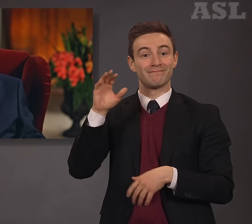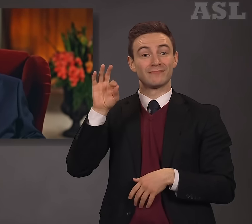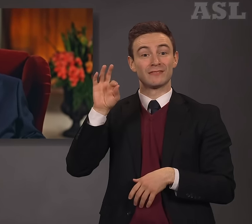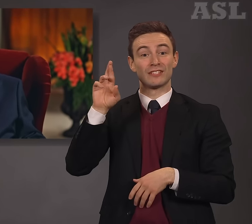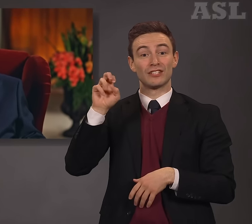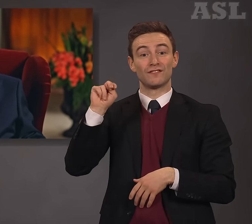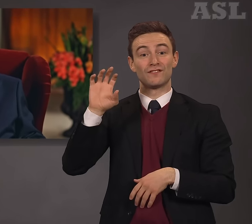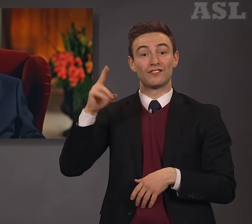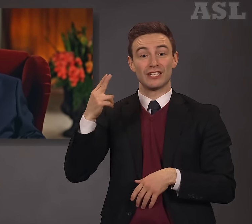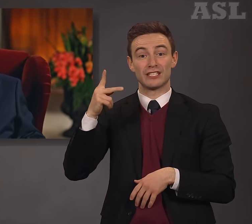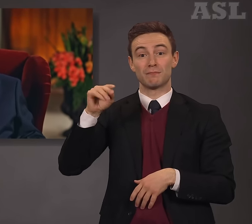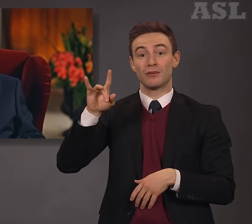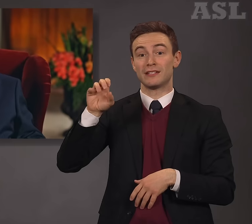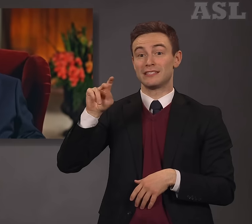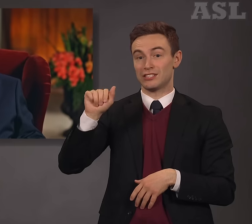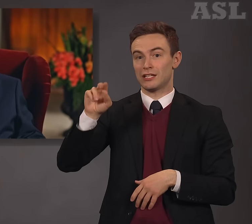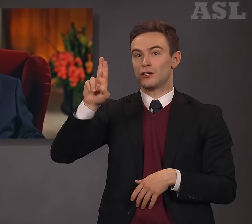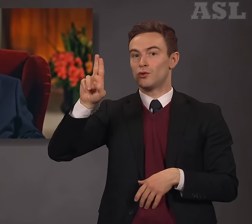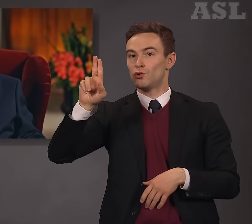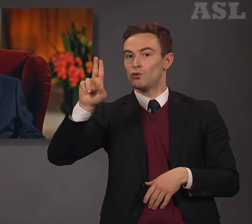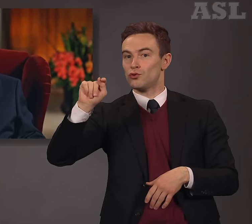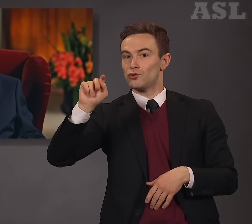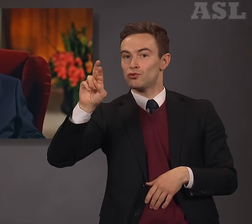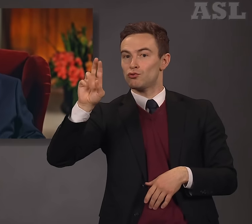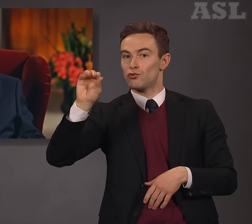Uturoa, French Polynesia;